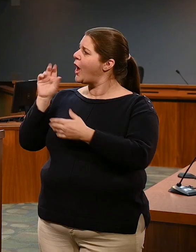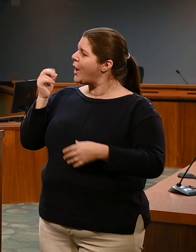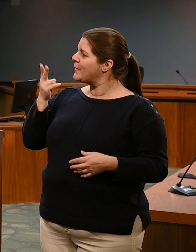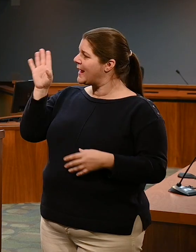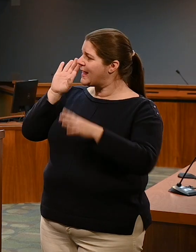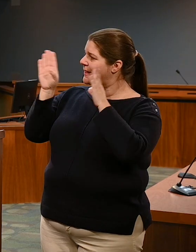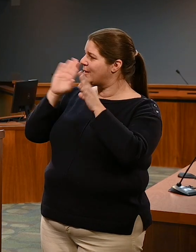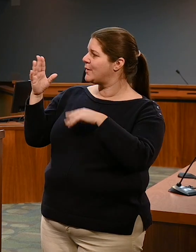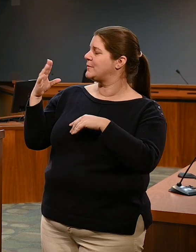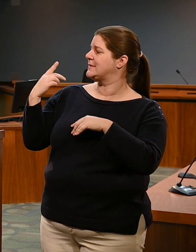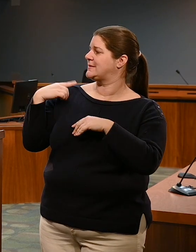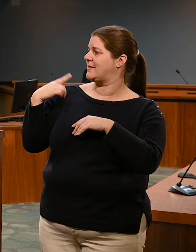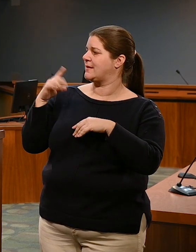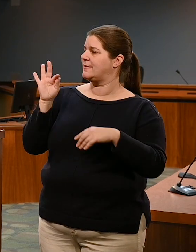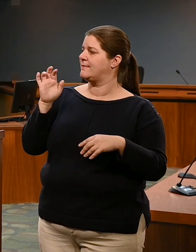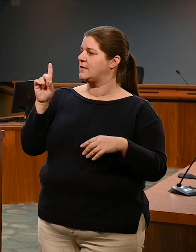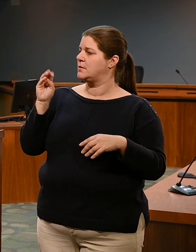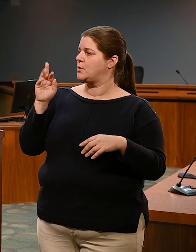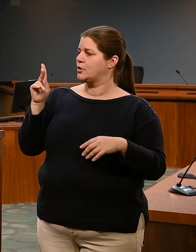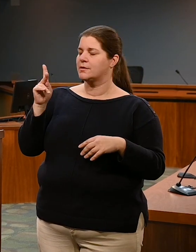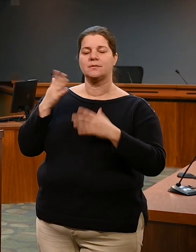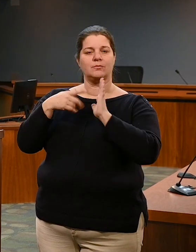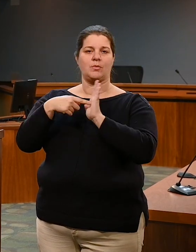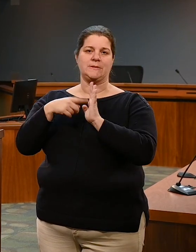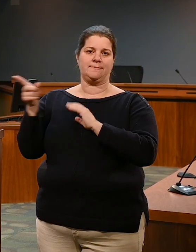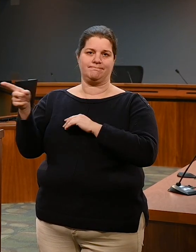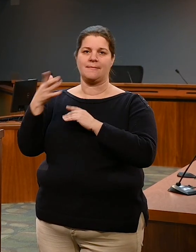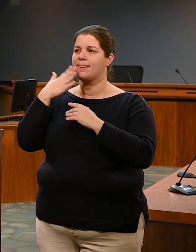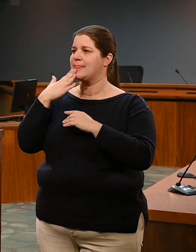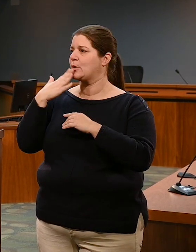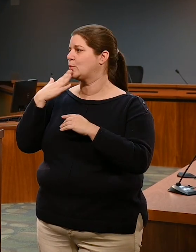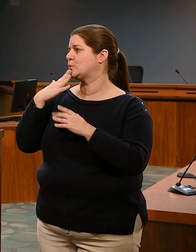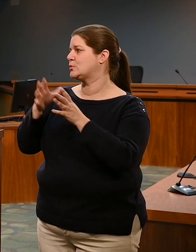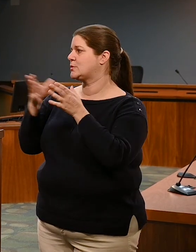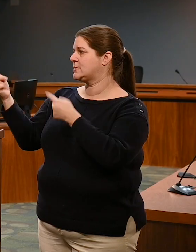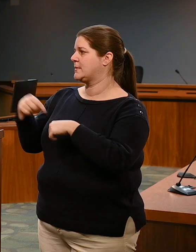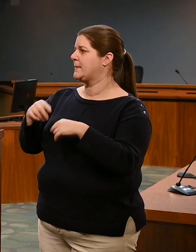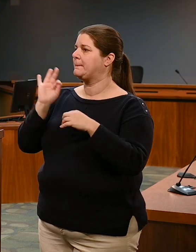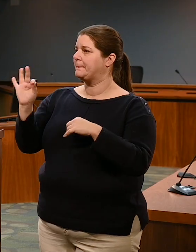Hello. Absolutely, absolutely. Representing Delegate Feldmark's office. Thank you so much.